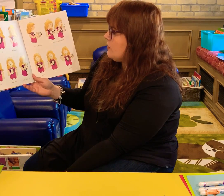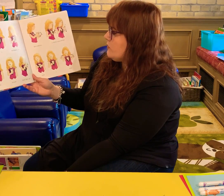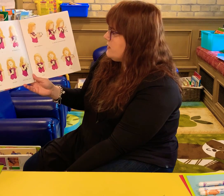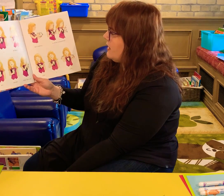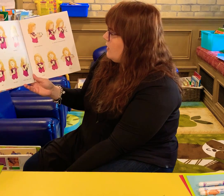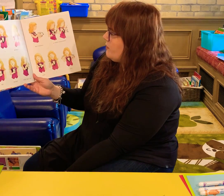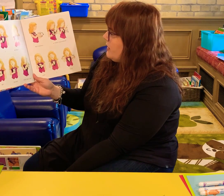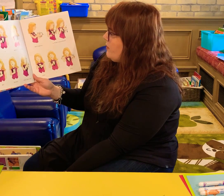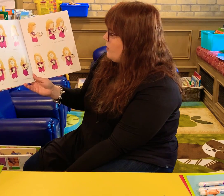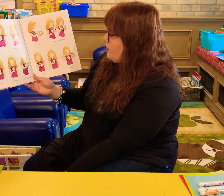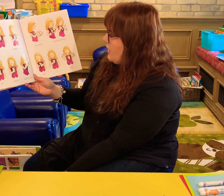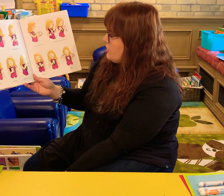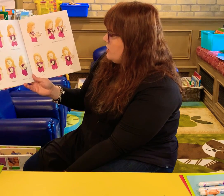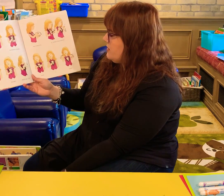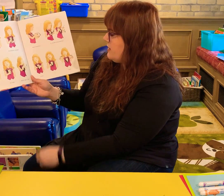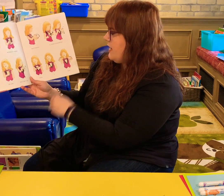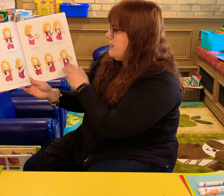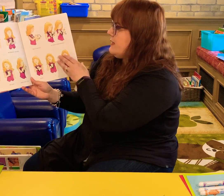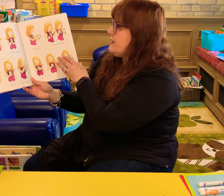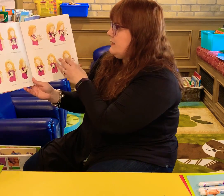was set on becoming a percussionist, and I did.